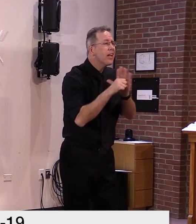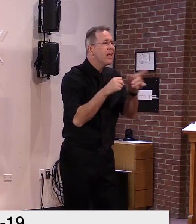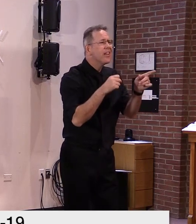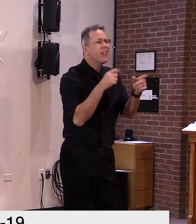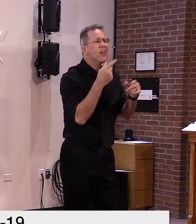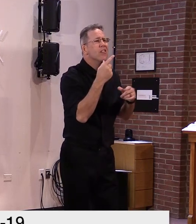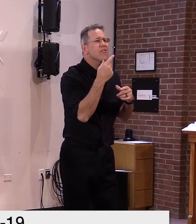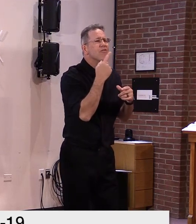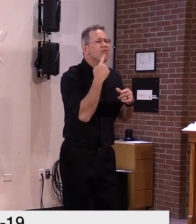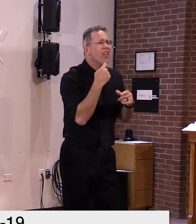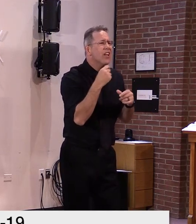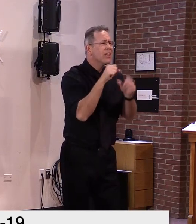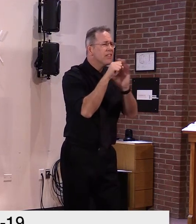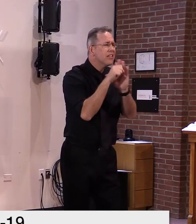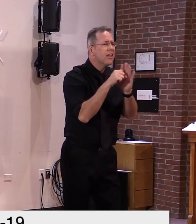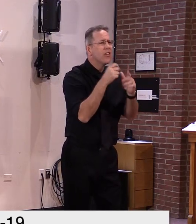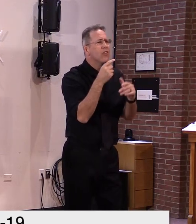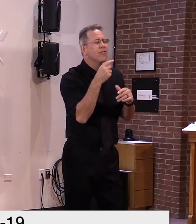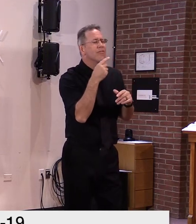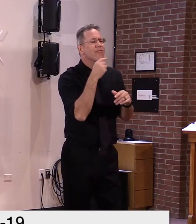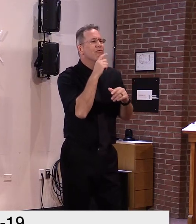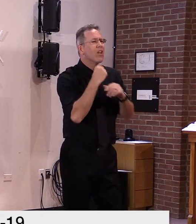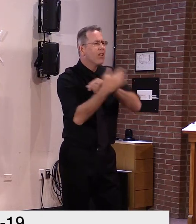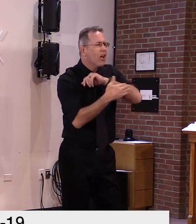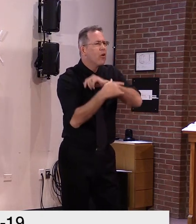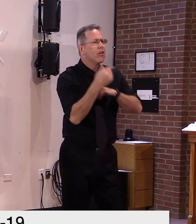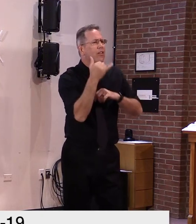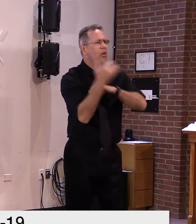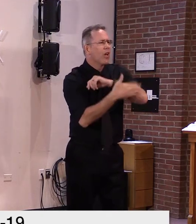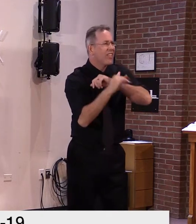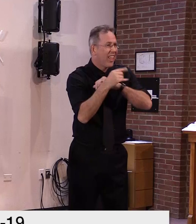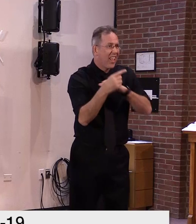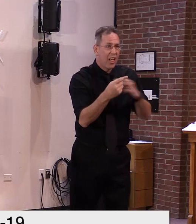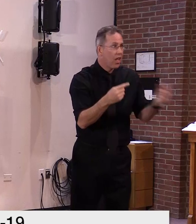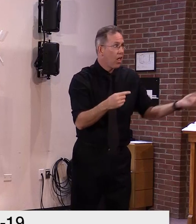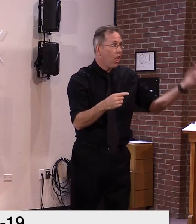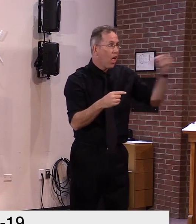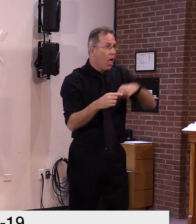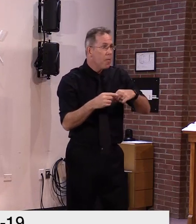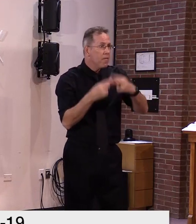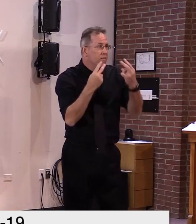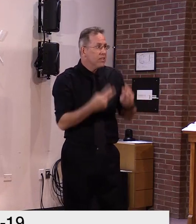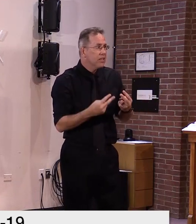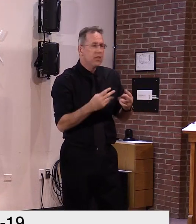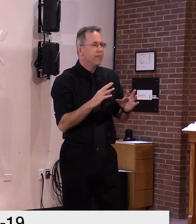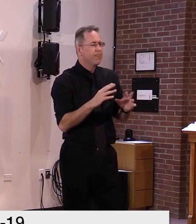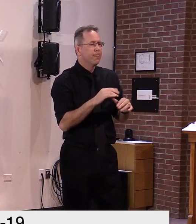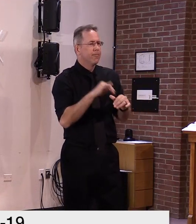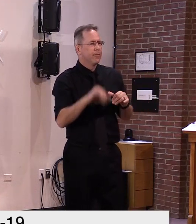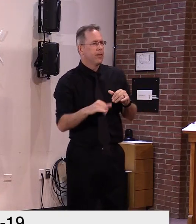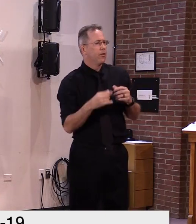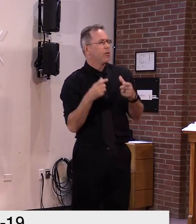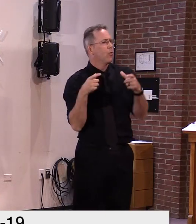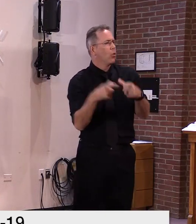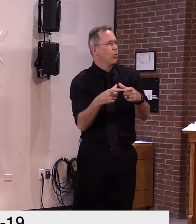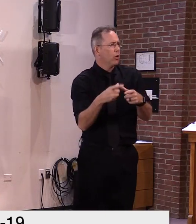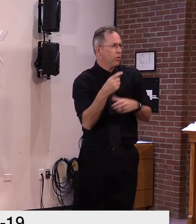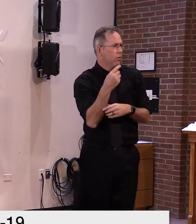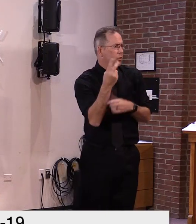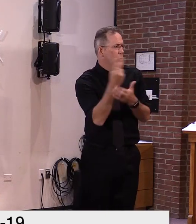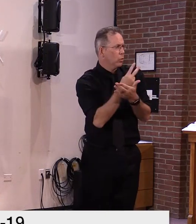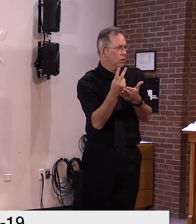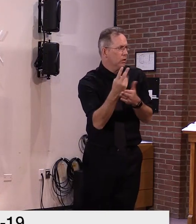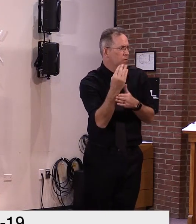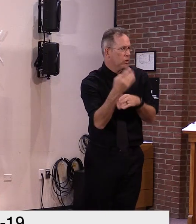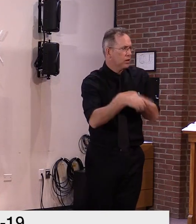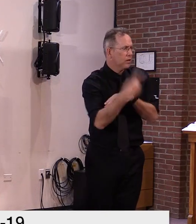of quarantining has to take place before you visit a facility. And other strategies to create the safest